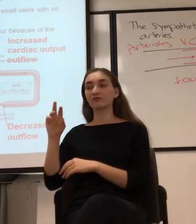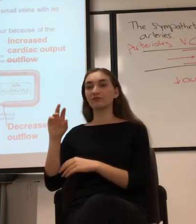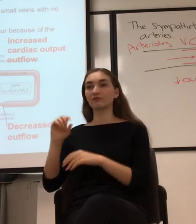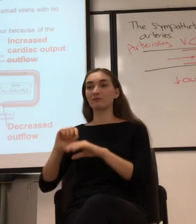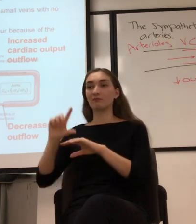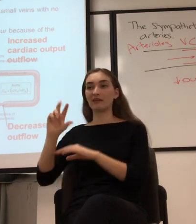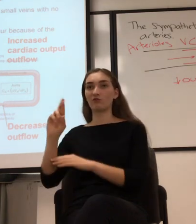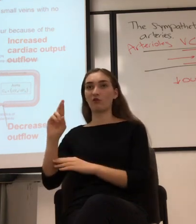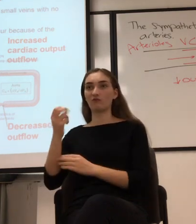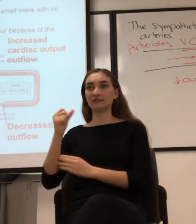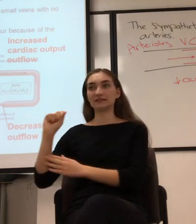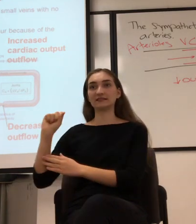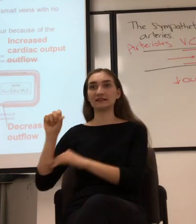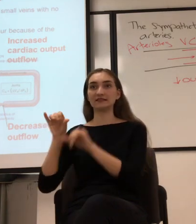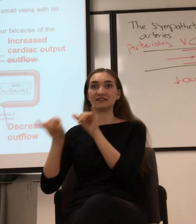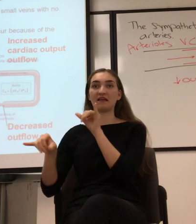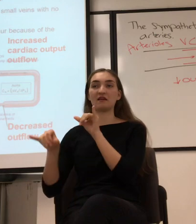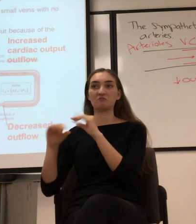the venous capacitance.